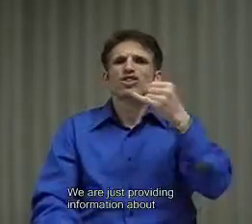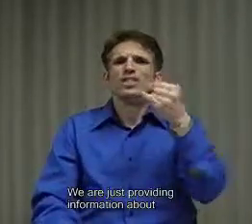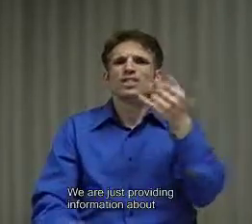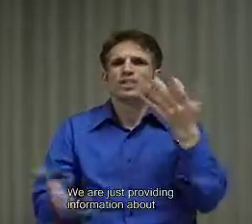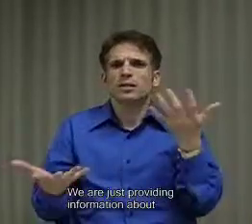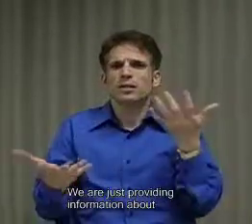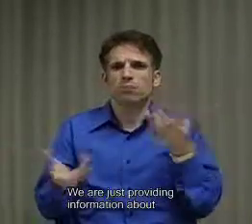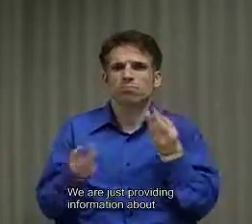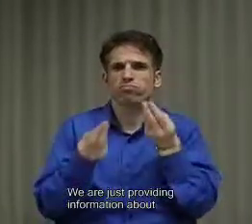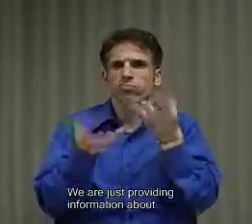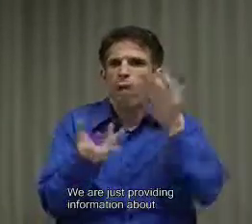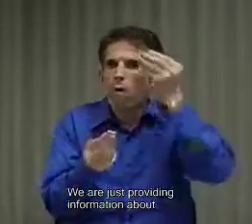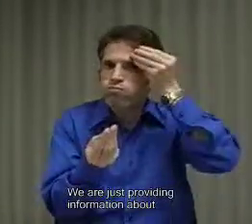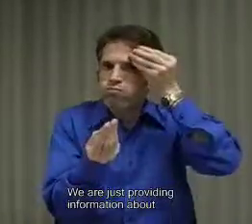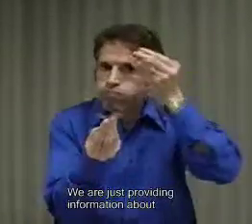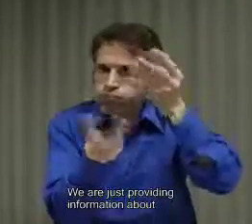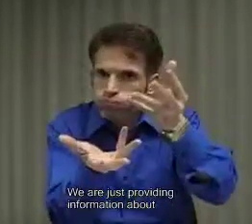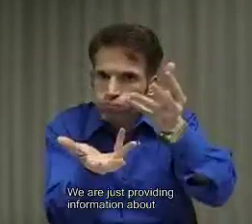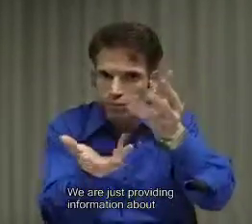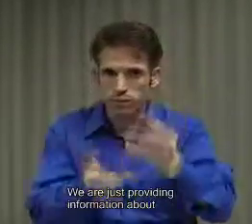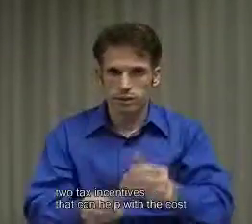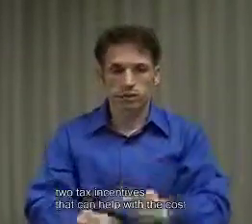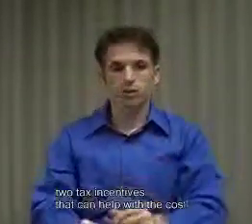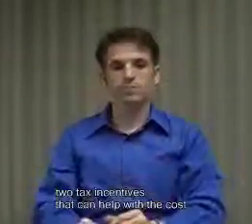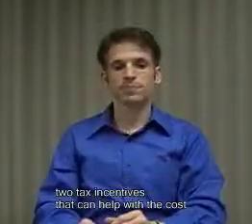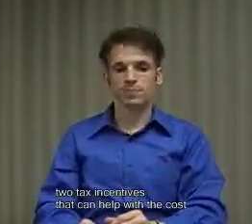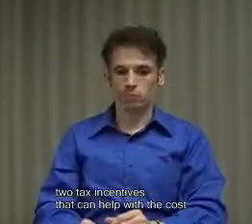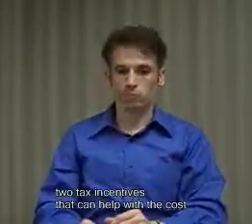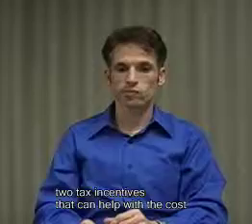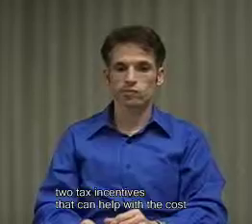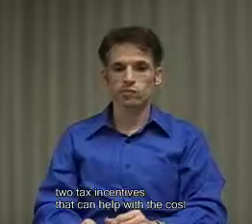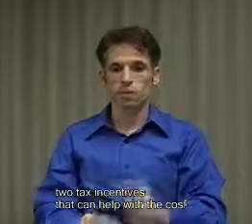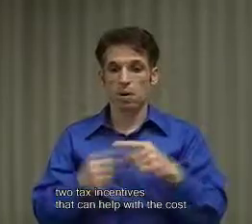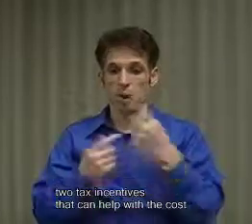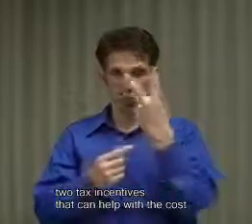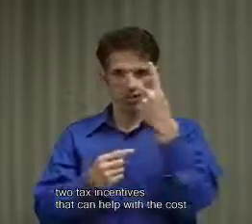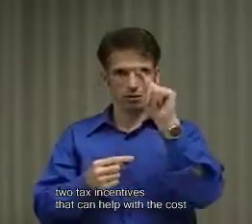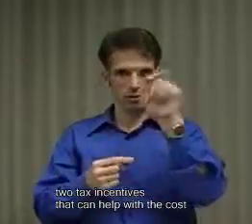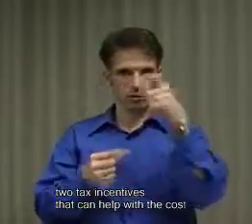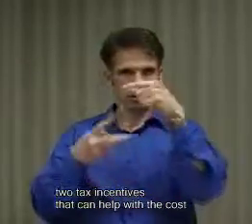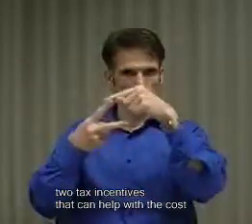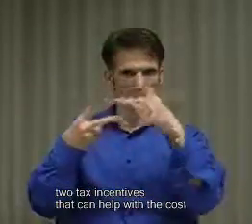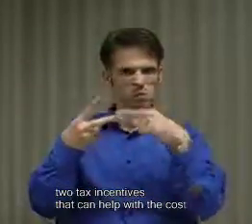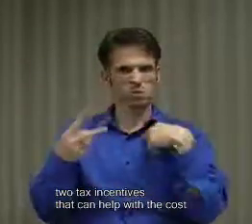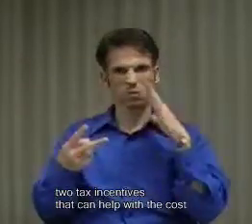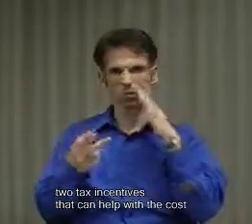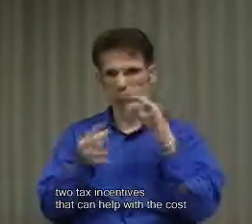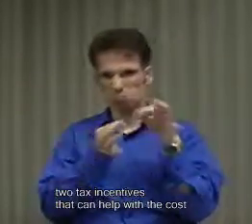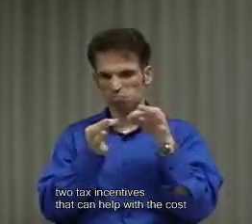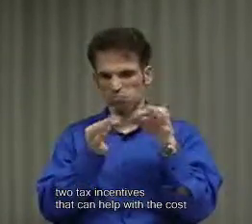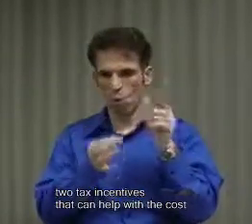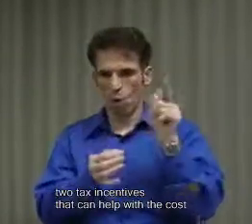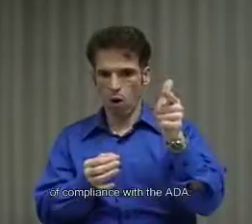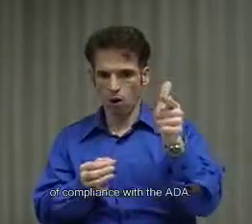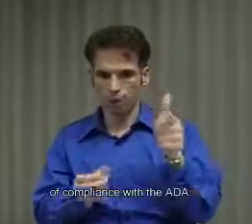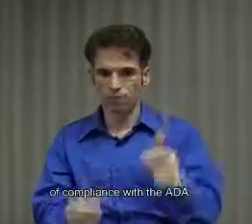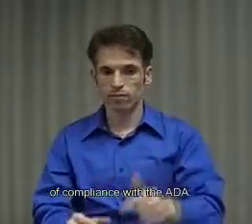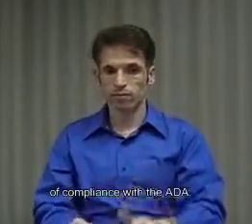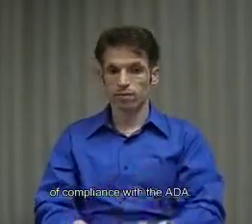We are just providing information about 2 tax incentives that can help with the cost of